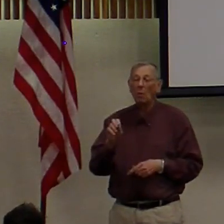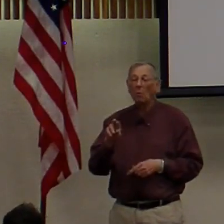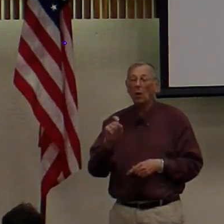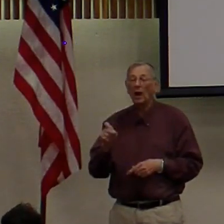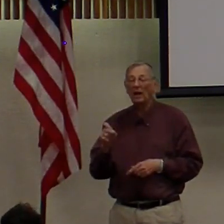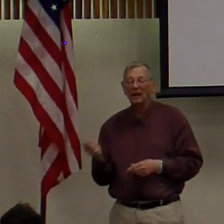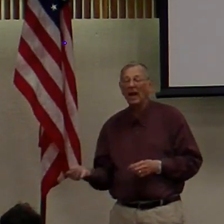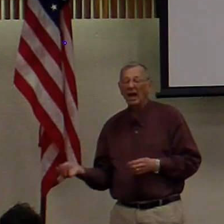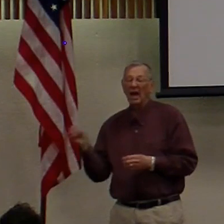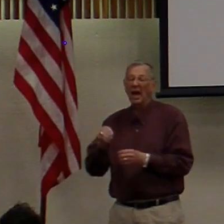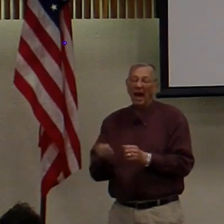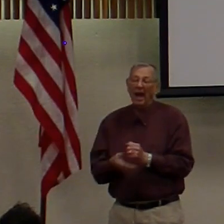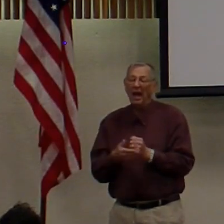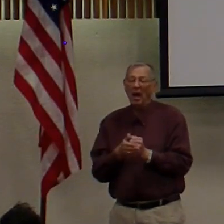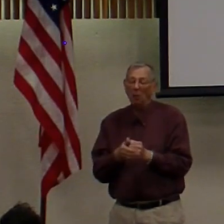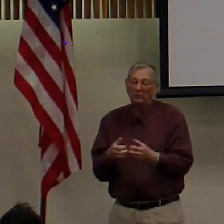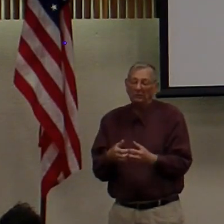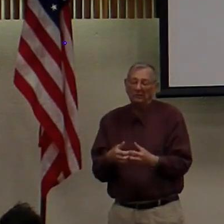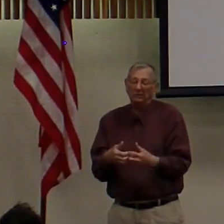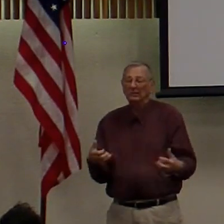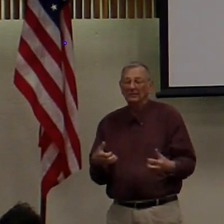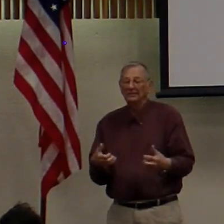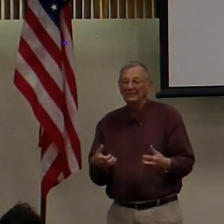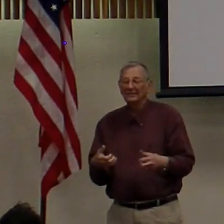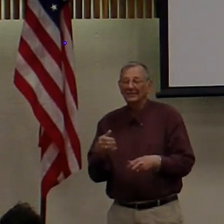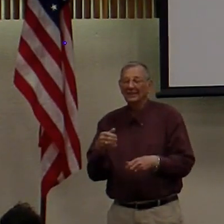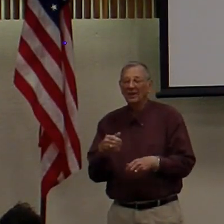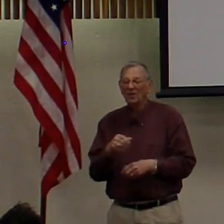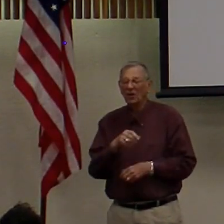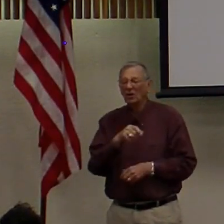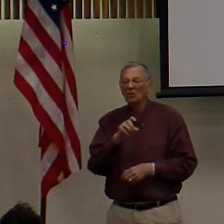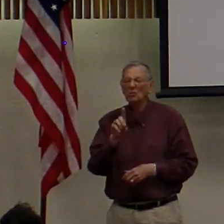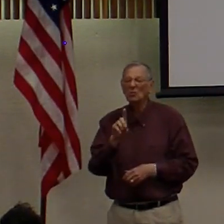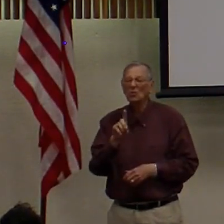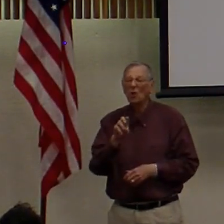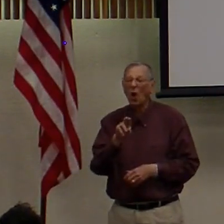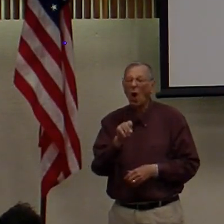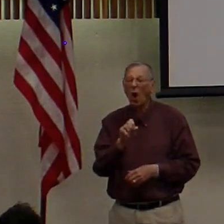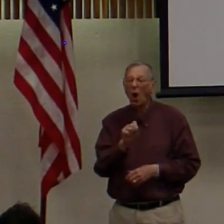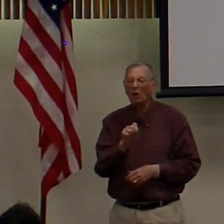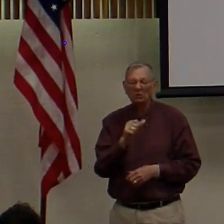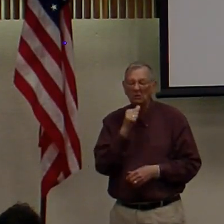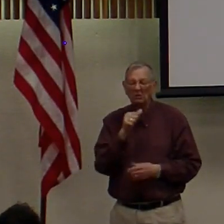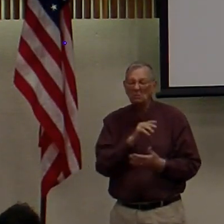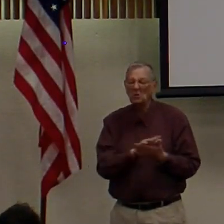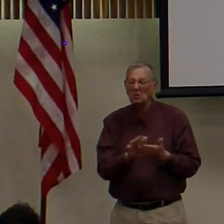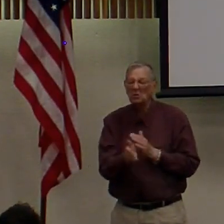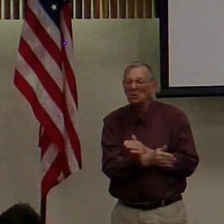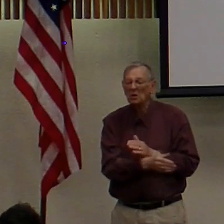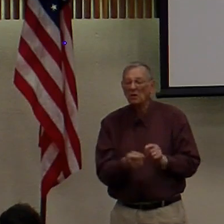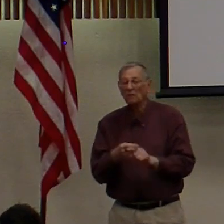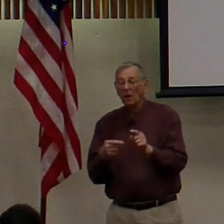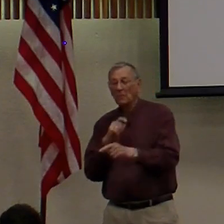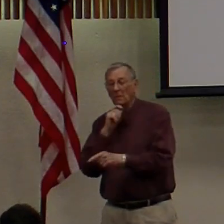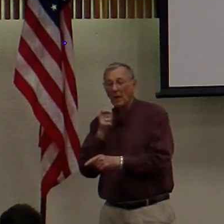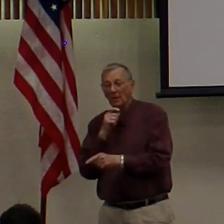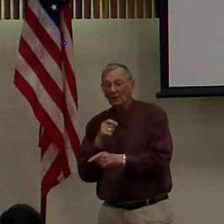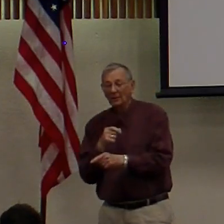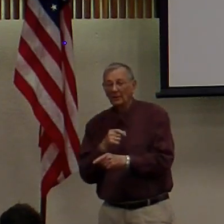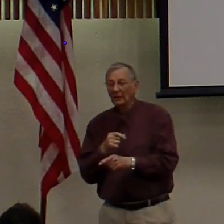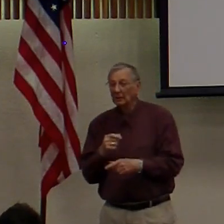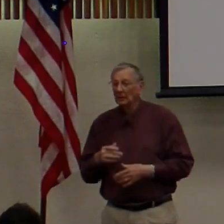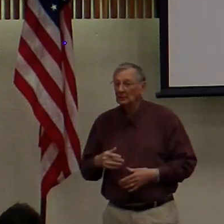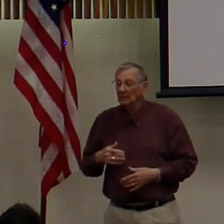in order to aid in the separation of the dross or the impurities from the metal. It's a